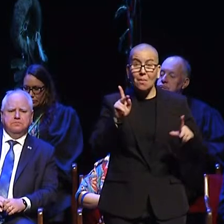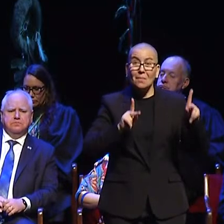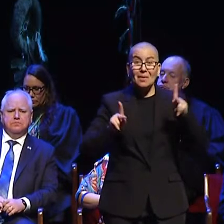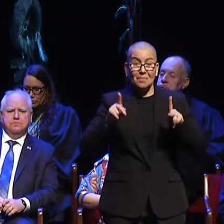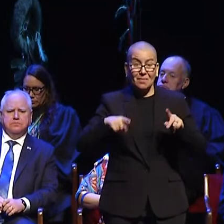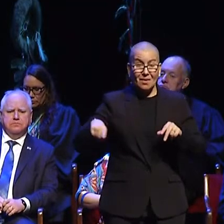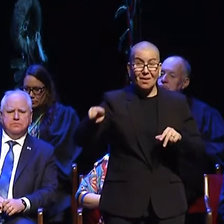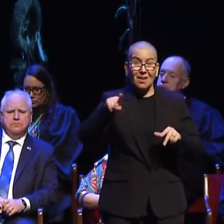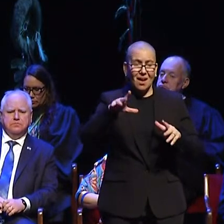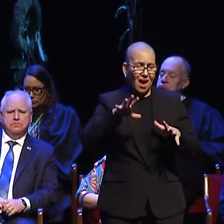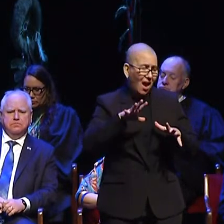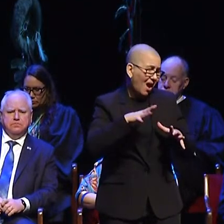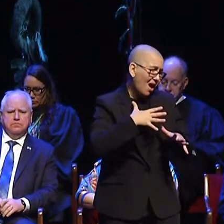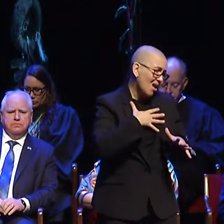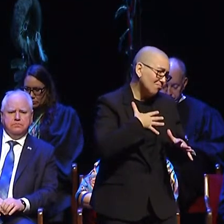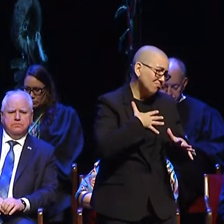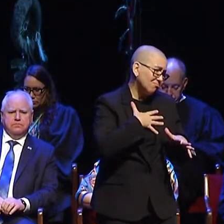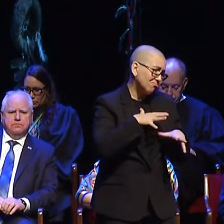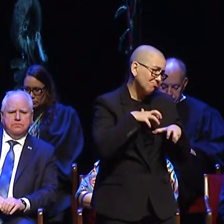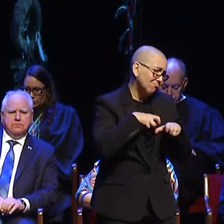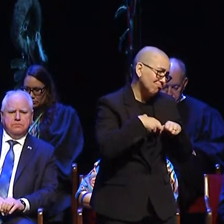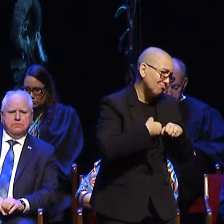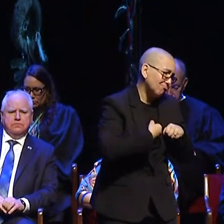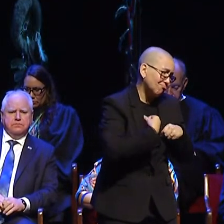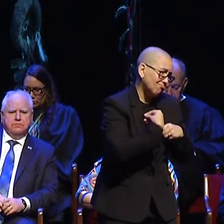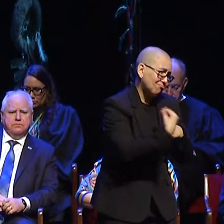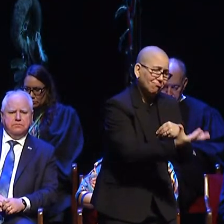an abyss of mercy for the broken,